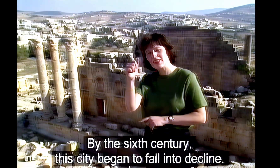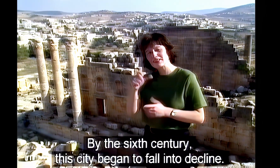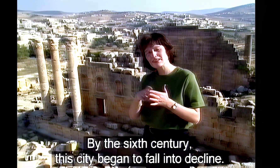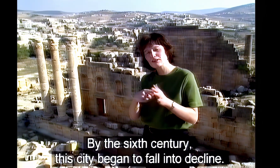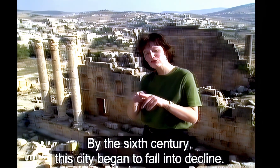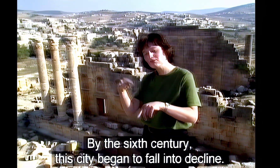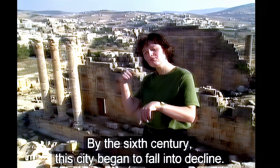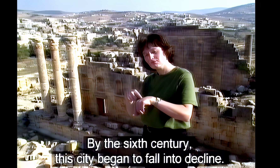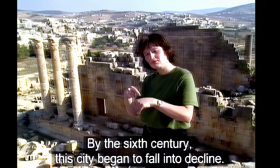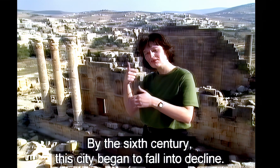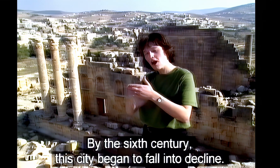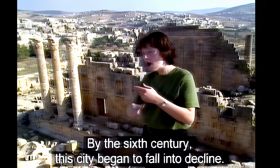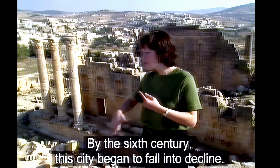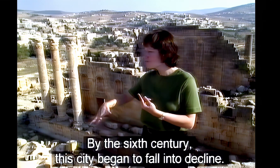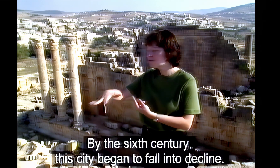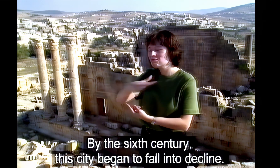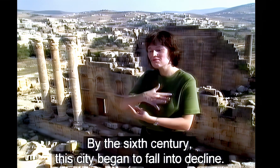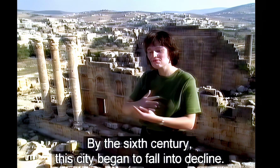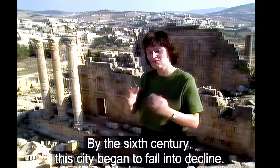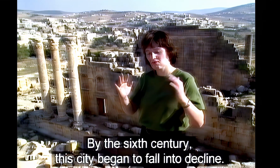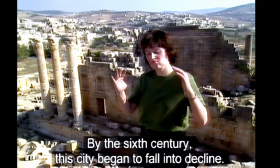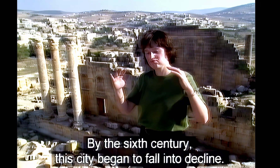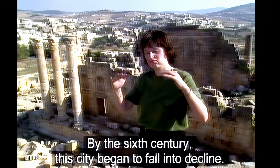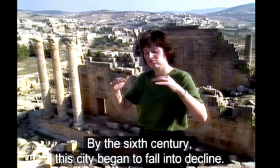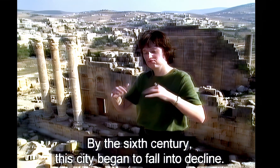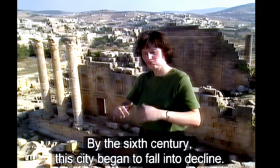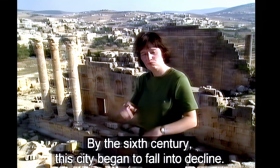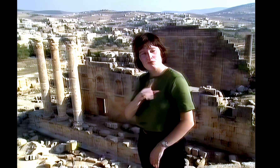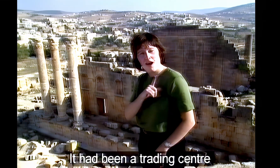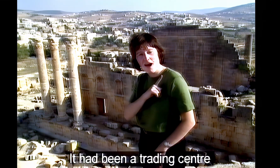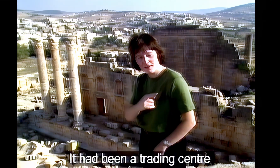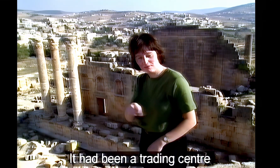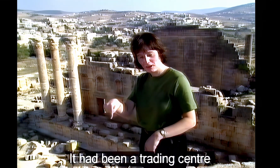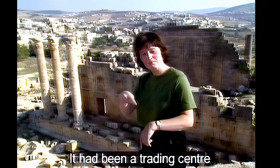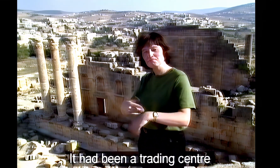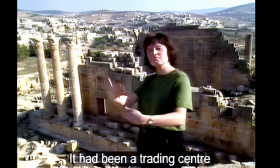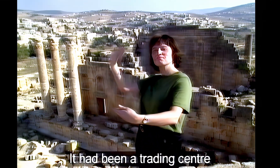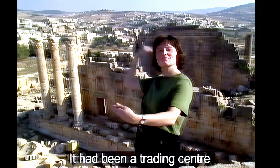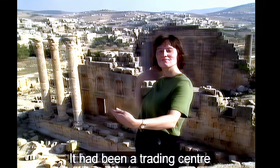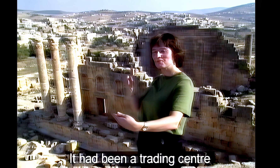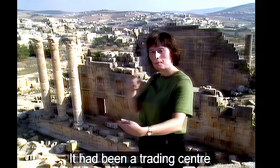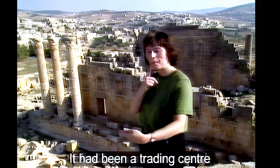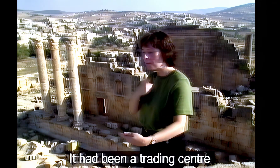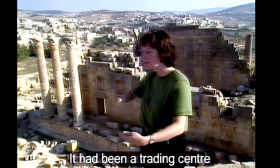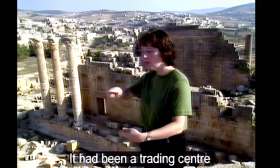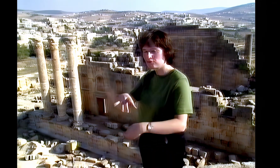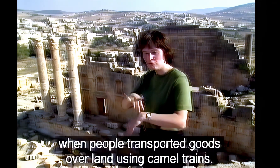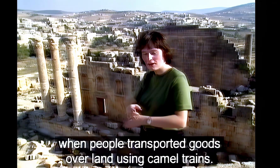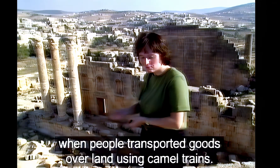By the 6th century, this city began to fall into decline. It had been a trading centre when people